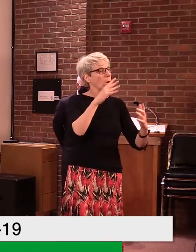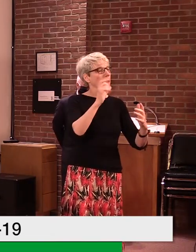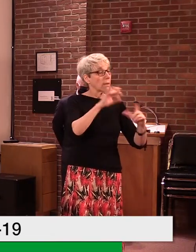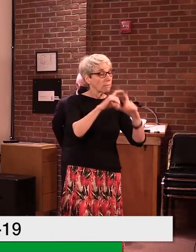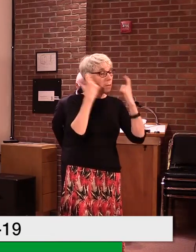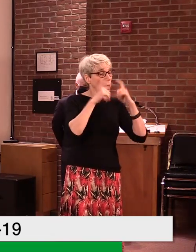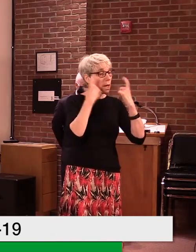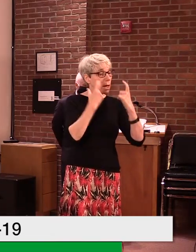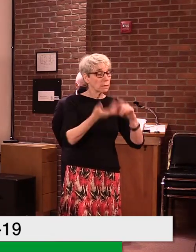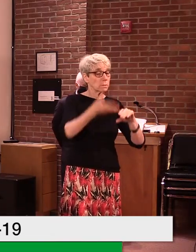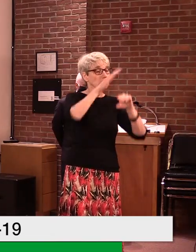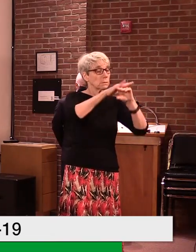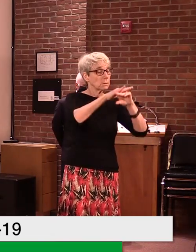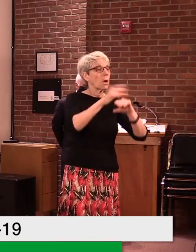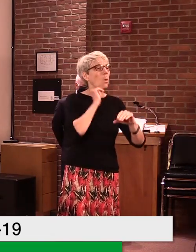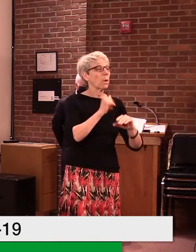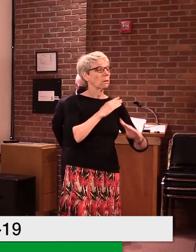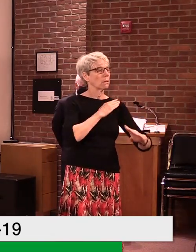can in the